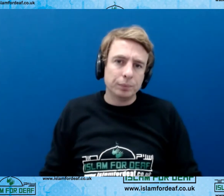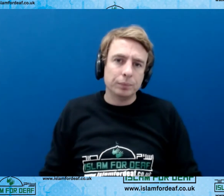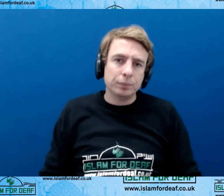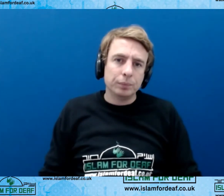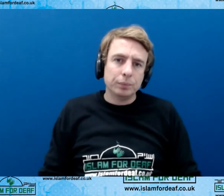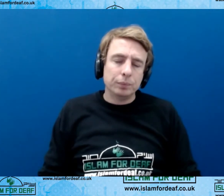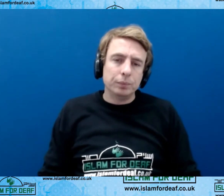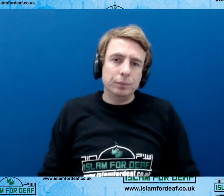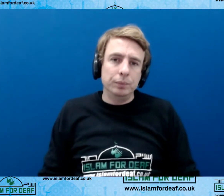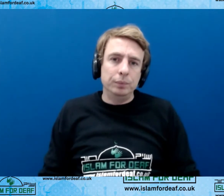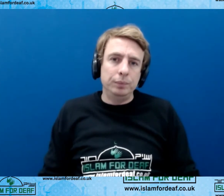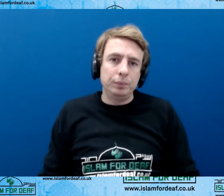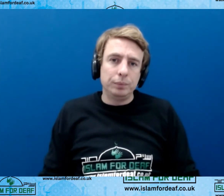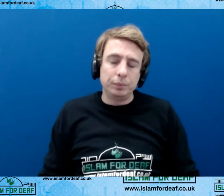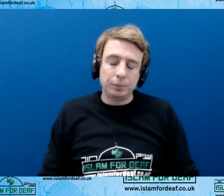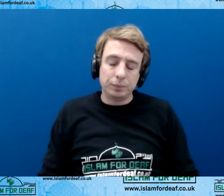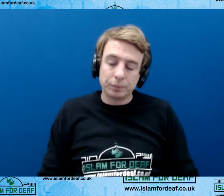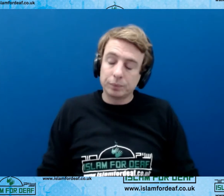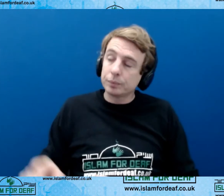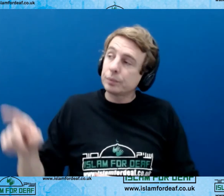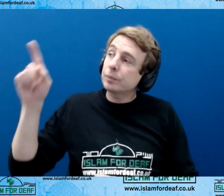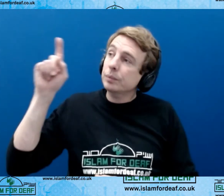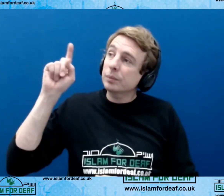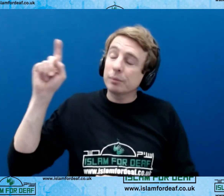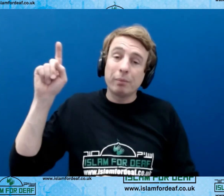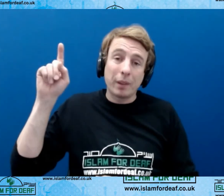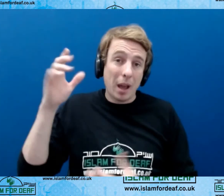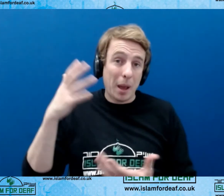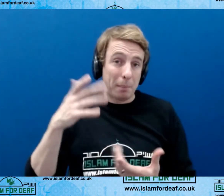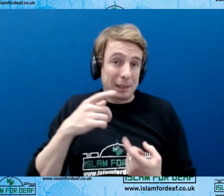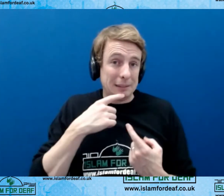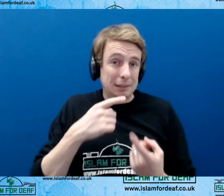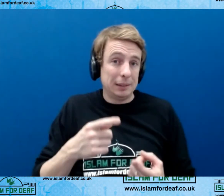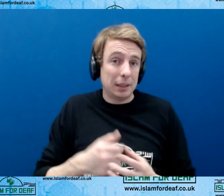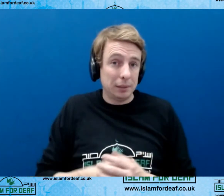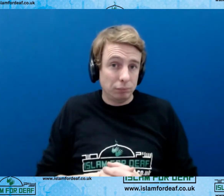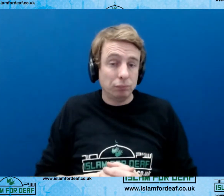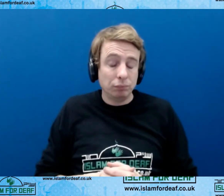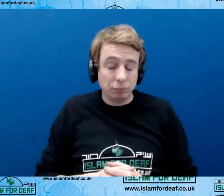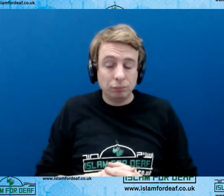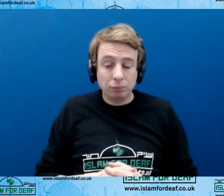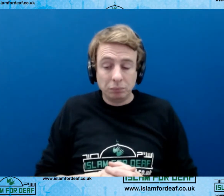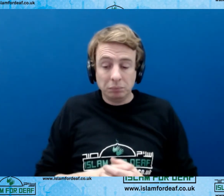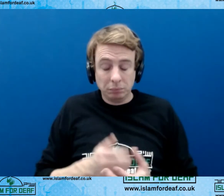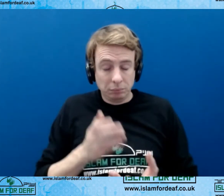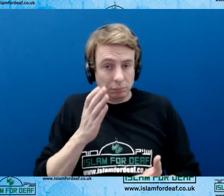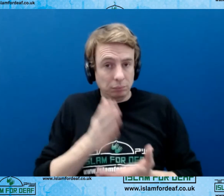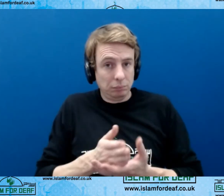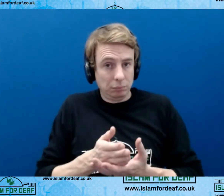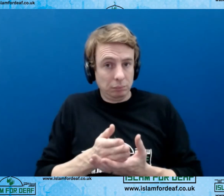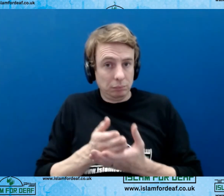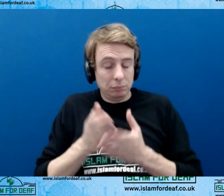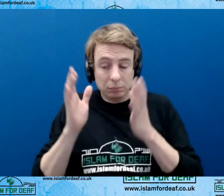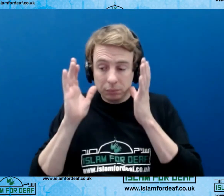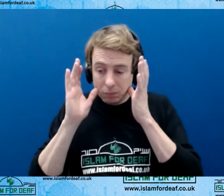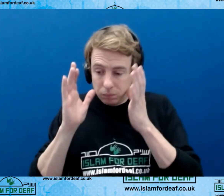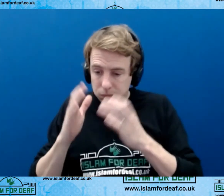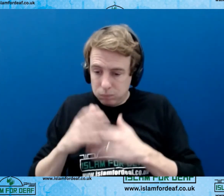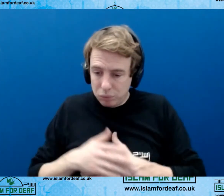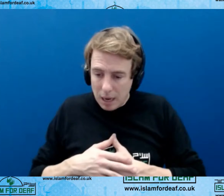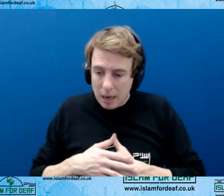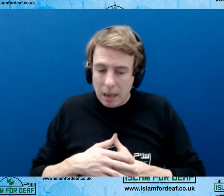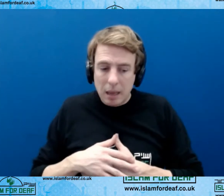As Allah the Most High said that, which means, say, indeed my prayer and my sacrifice,